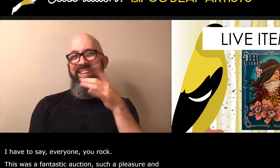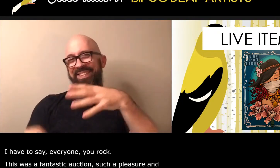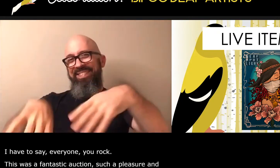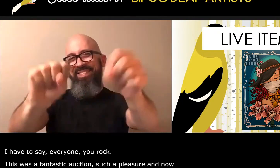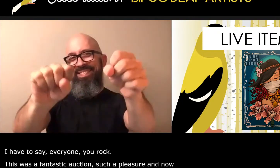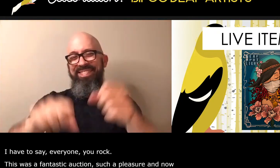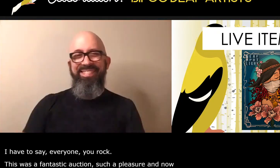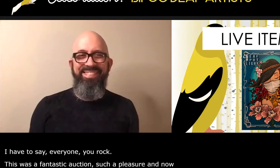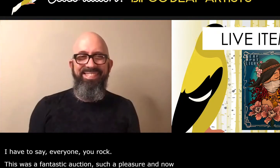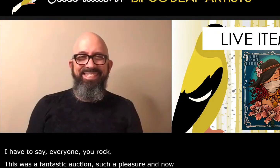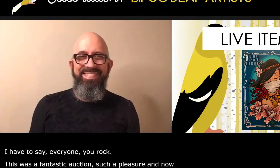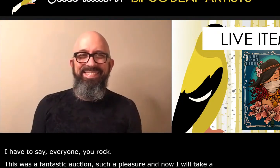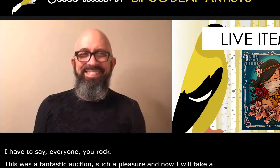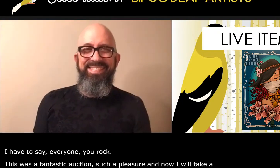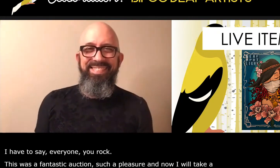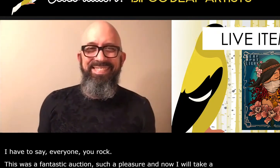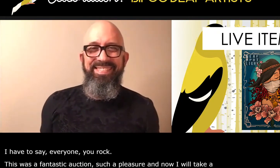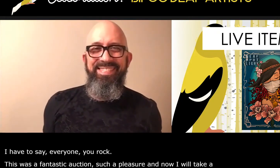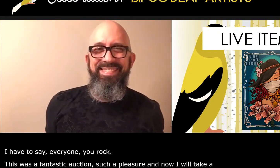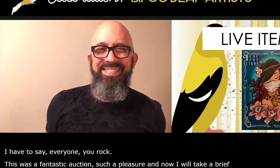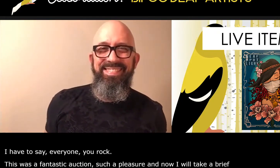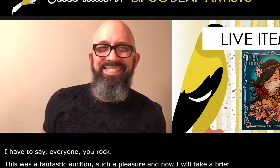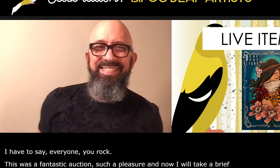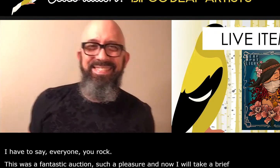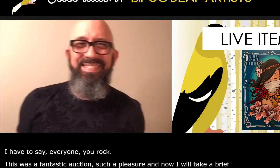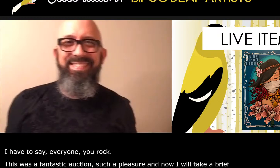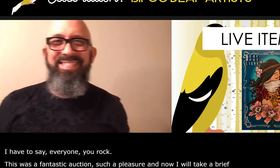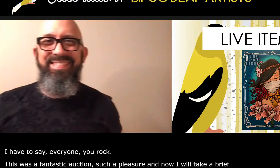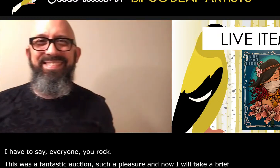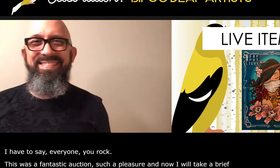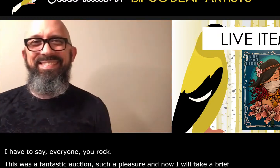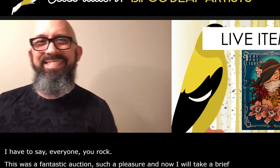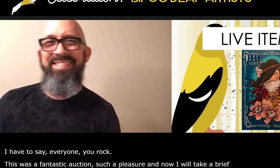brief rest and turn it over to Patty.